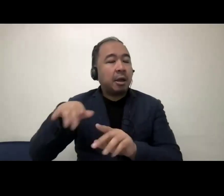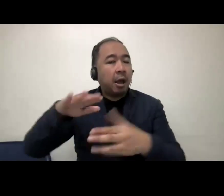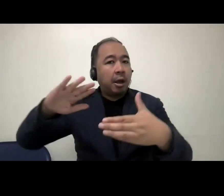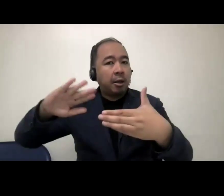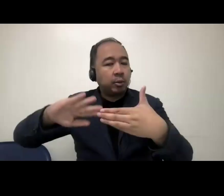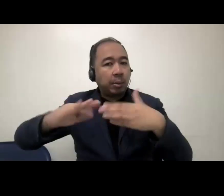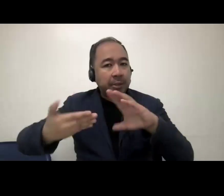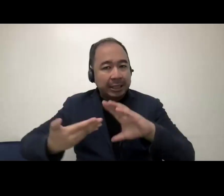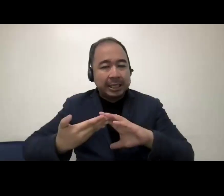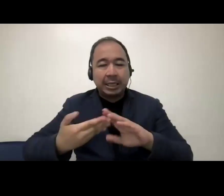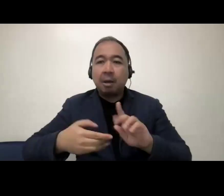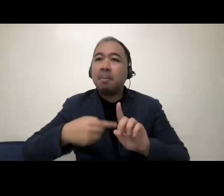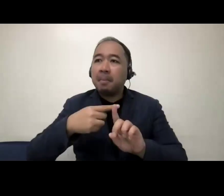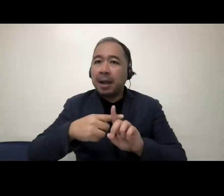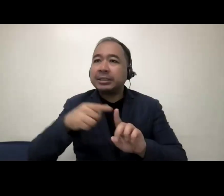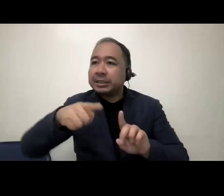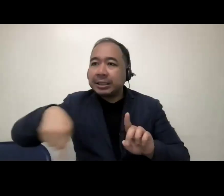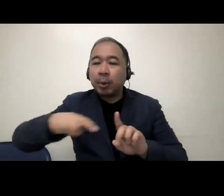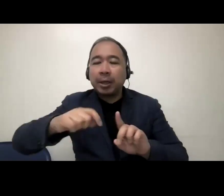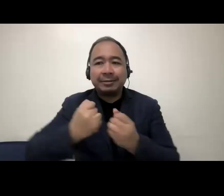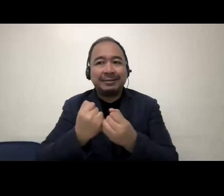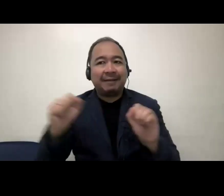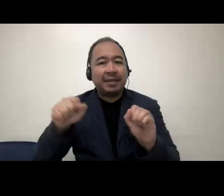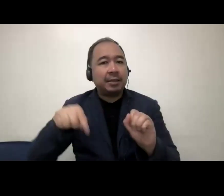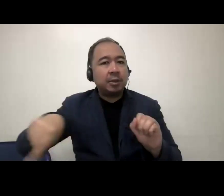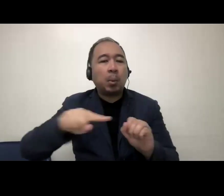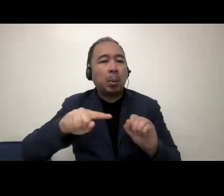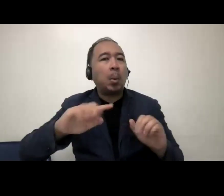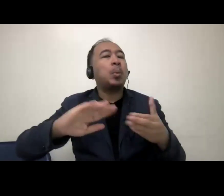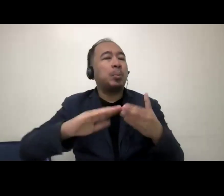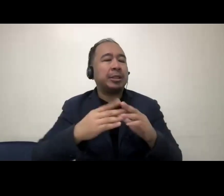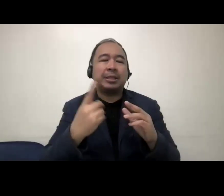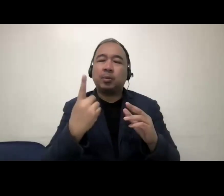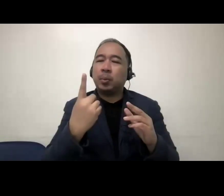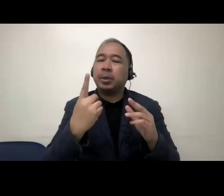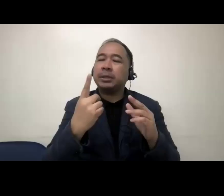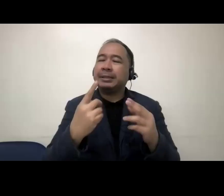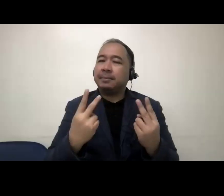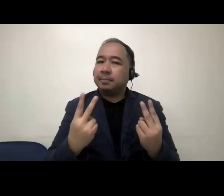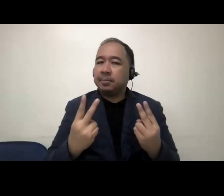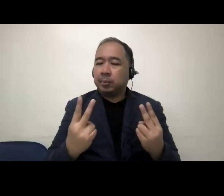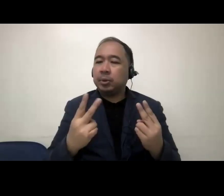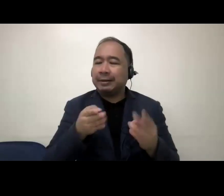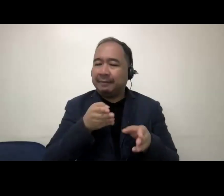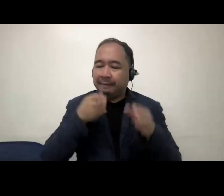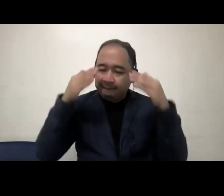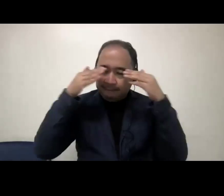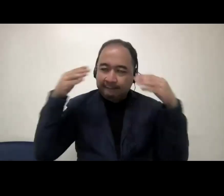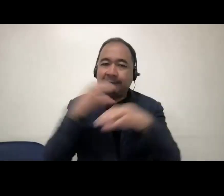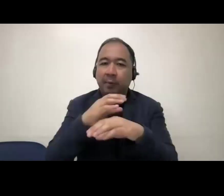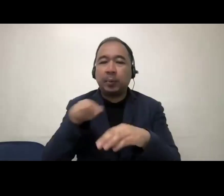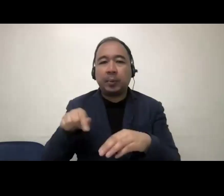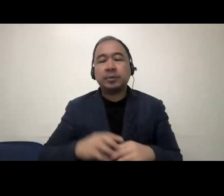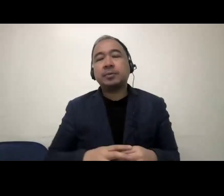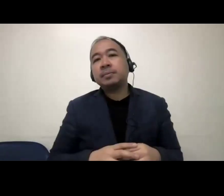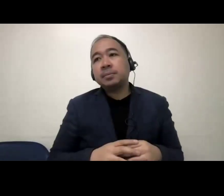ensure the protection of community who are affected as well. So I think this is one very critical area. And it also led to the